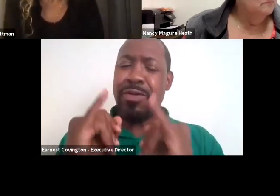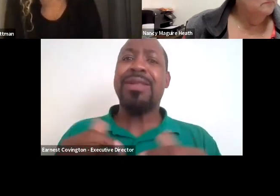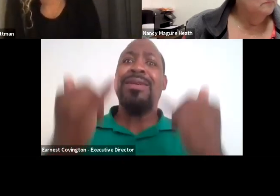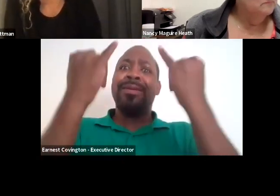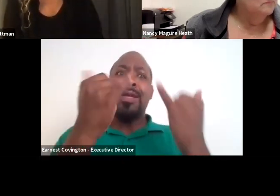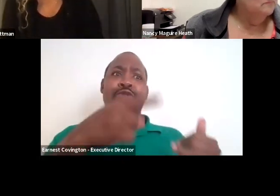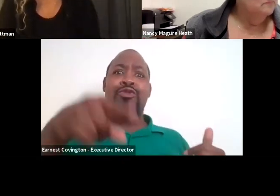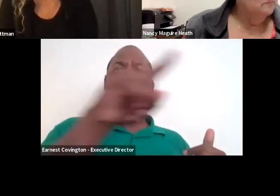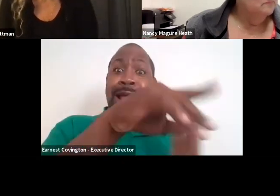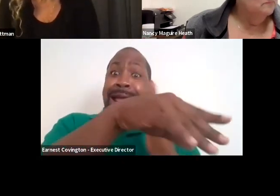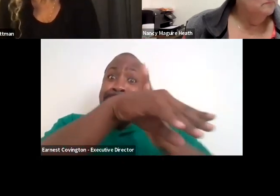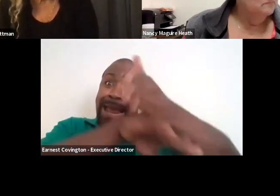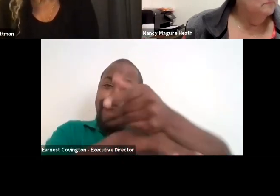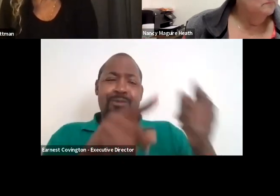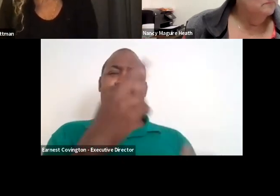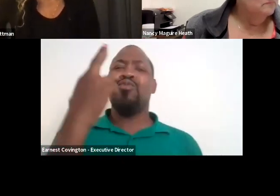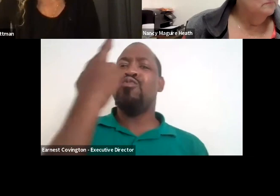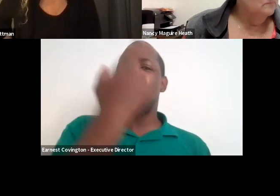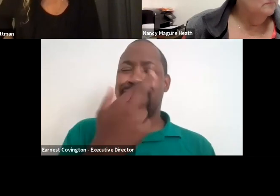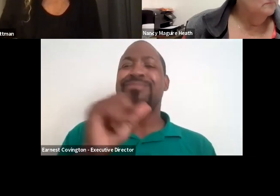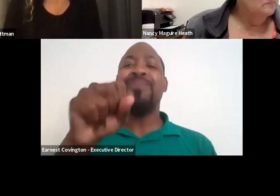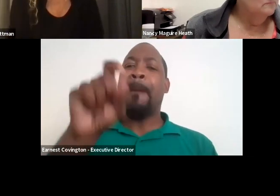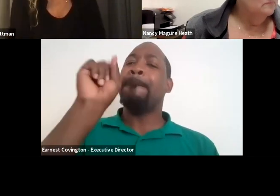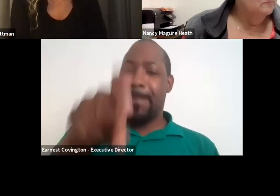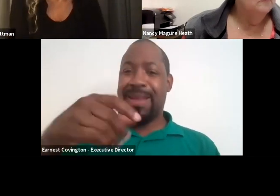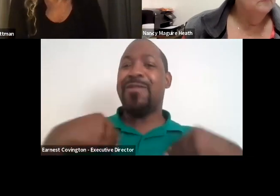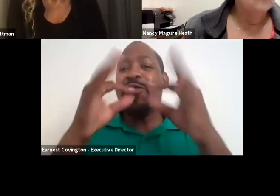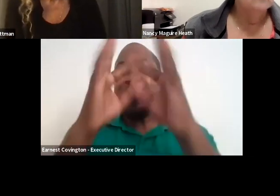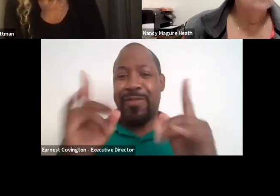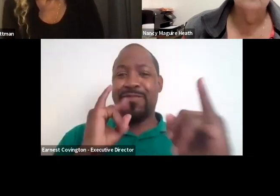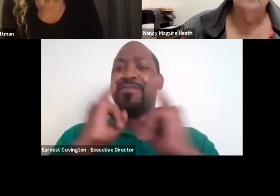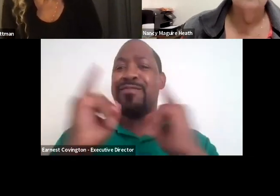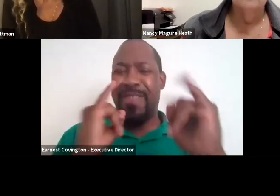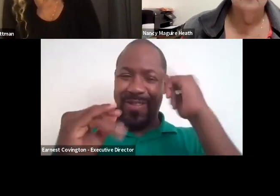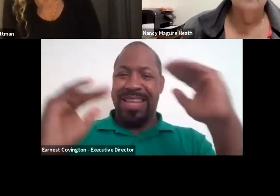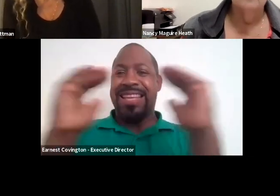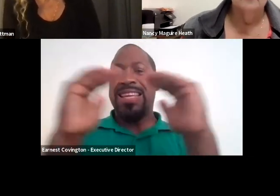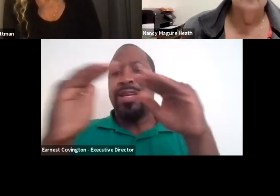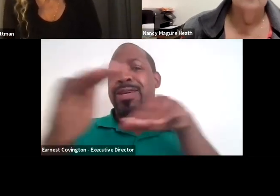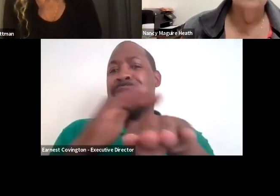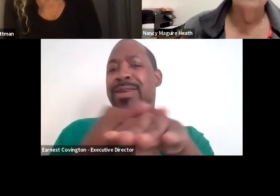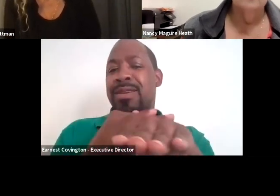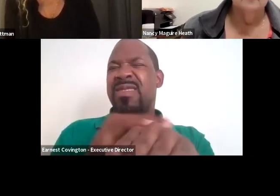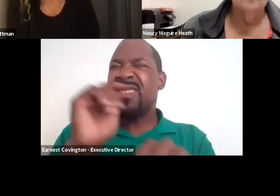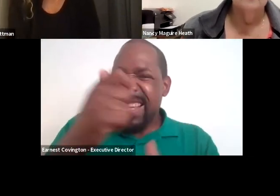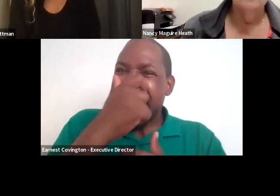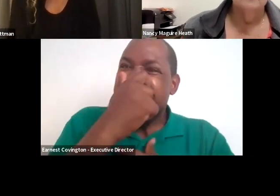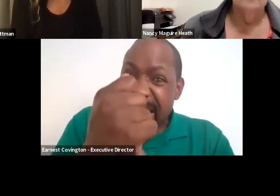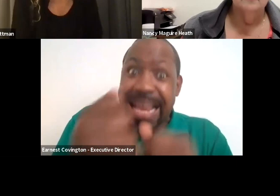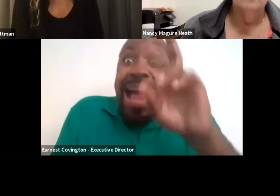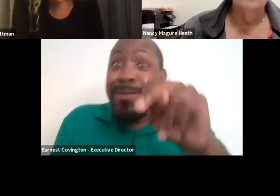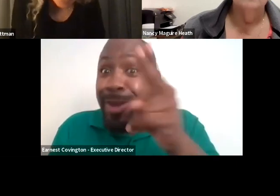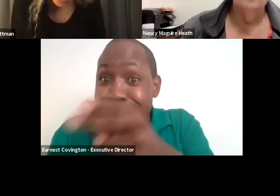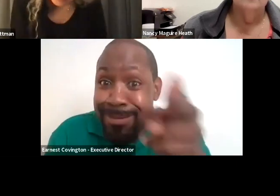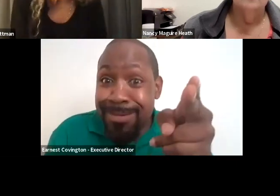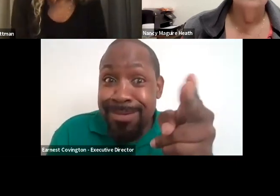for an interpreter. They feel it would put them at a disadvantage to start the interview that way. And so after that panel, we realized that equal